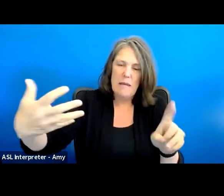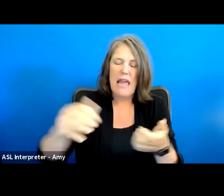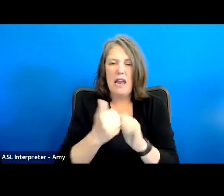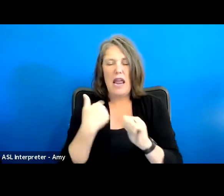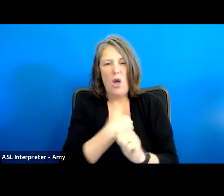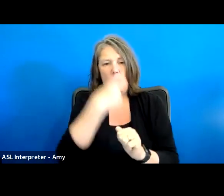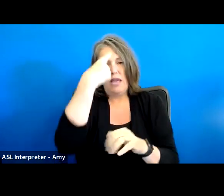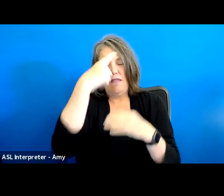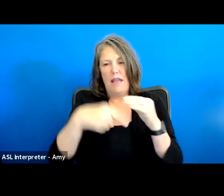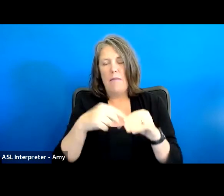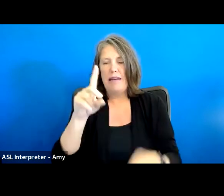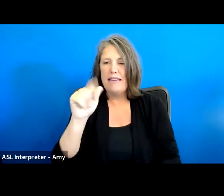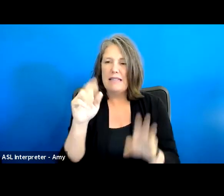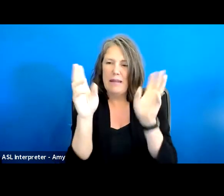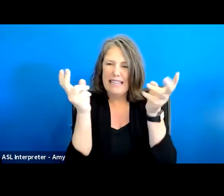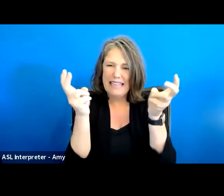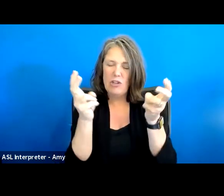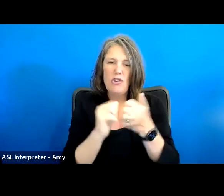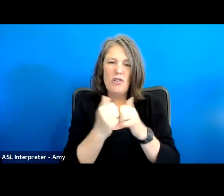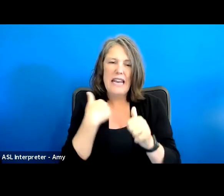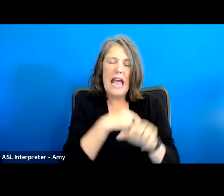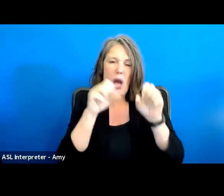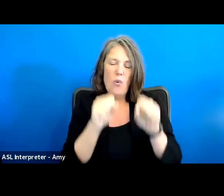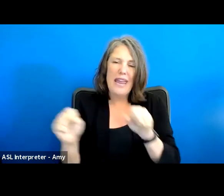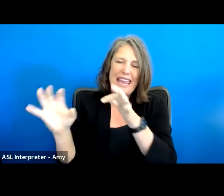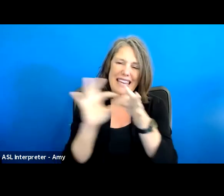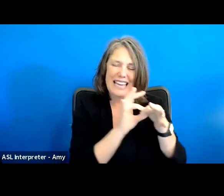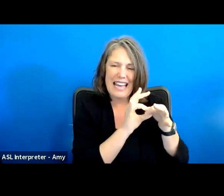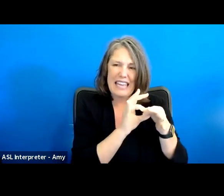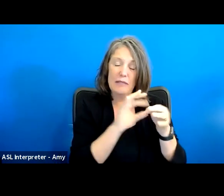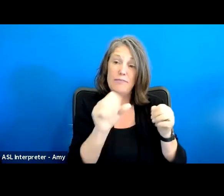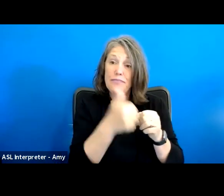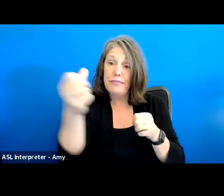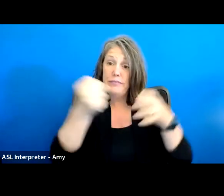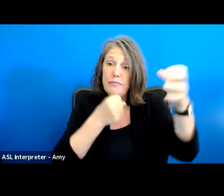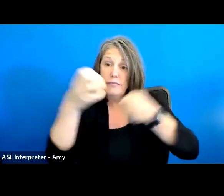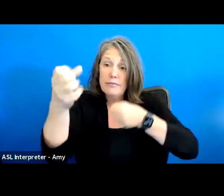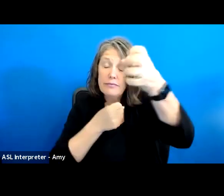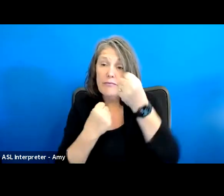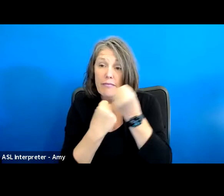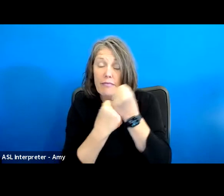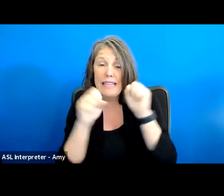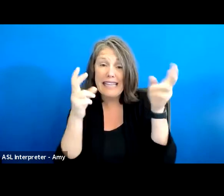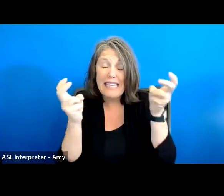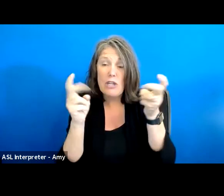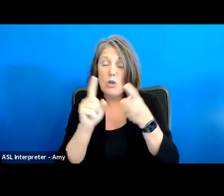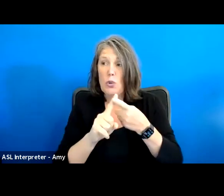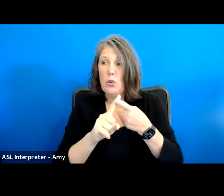of disability issues and how we can tie in other advocacy issues